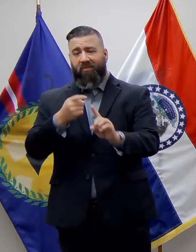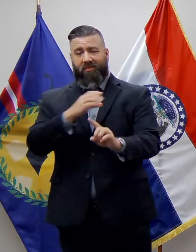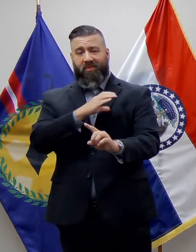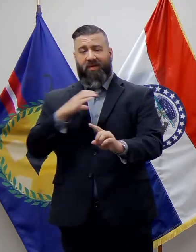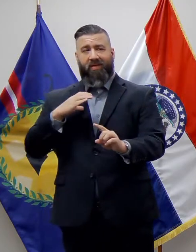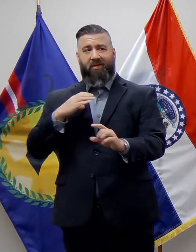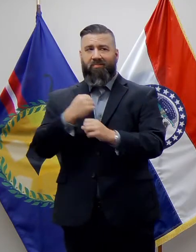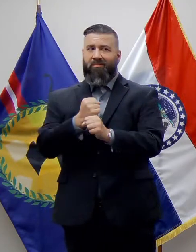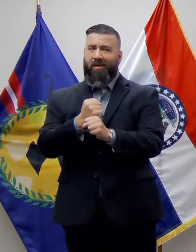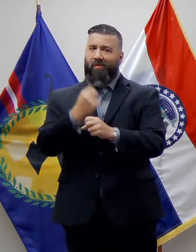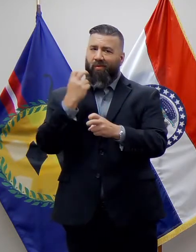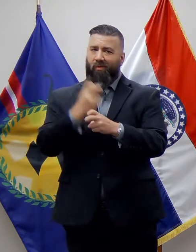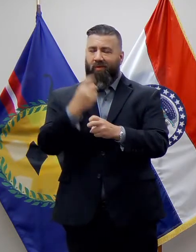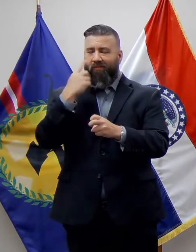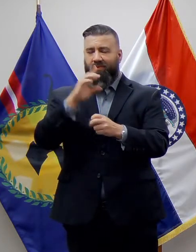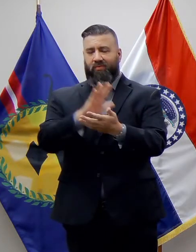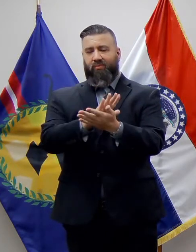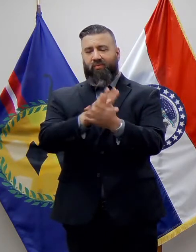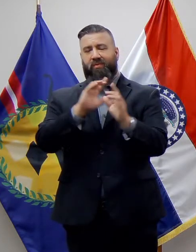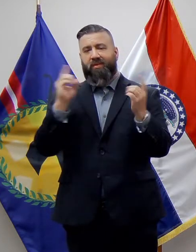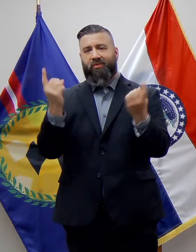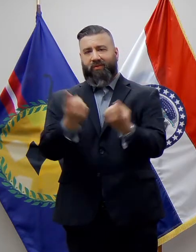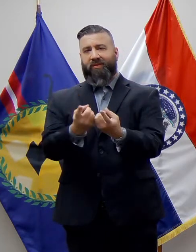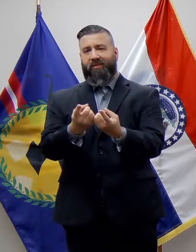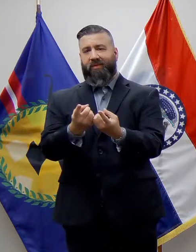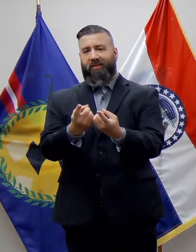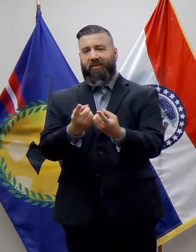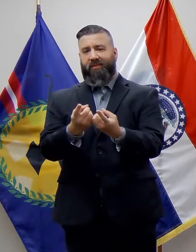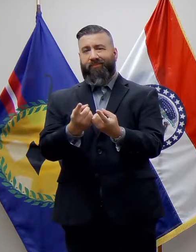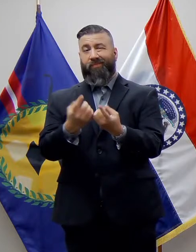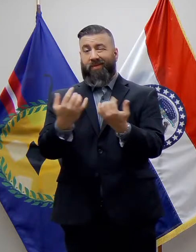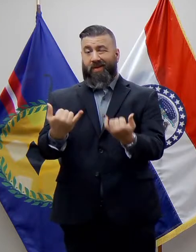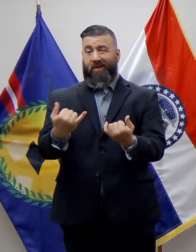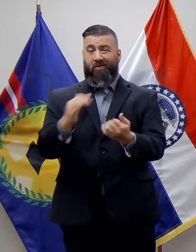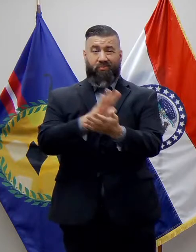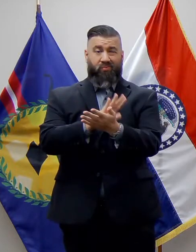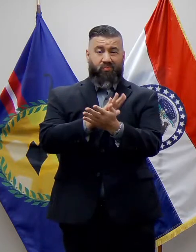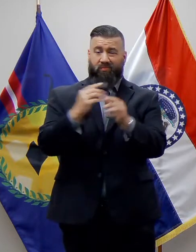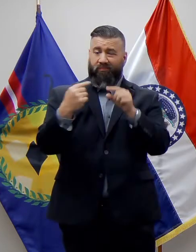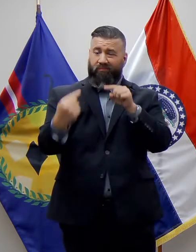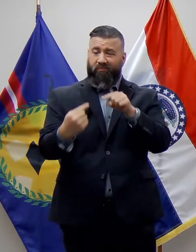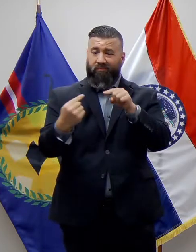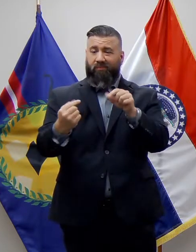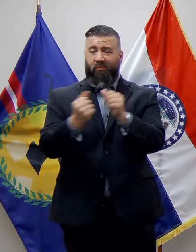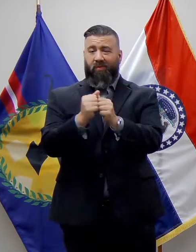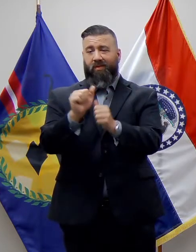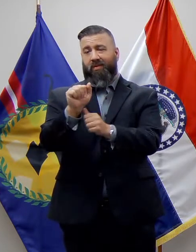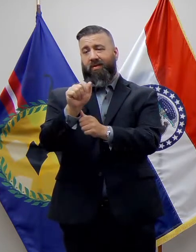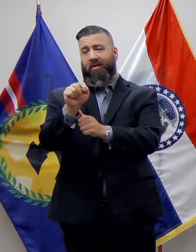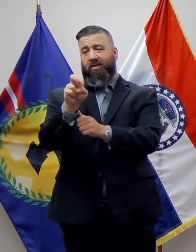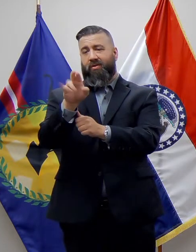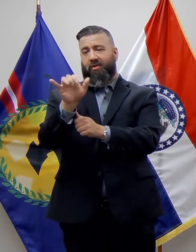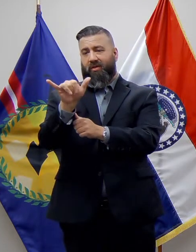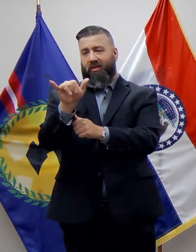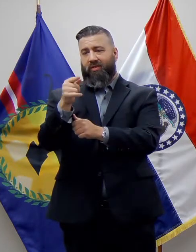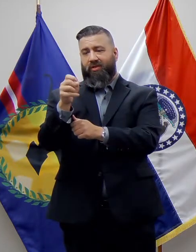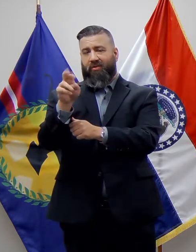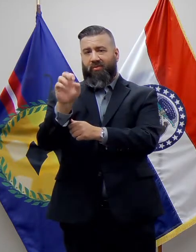for the school districts and left them in a battle with the Attorney General, which is unfortunate. Why does